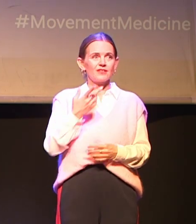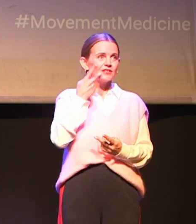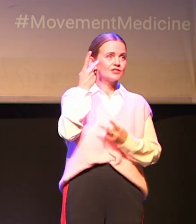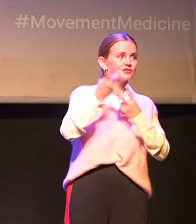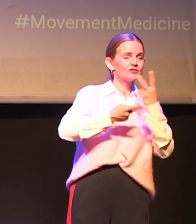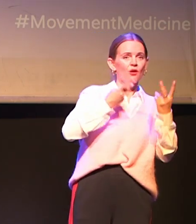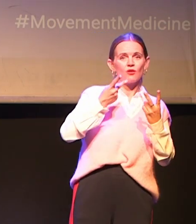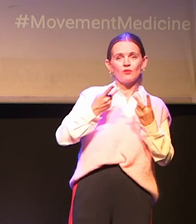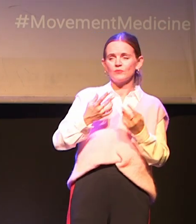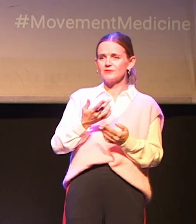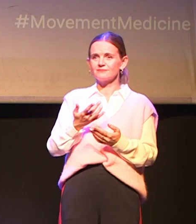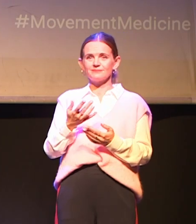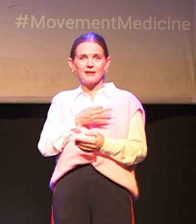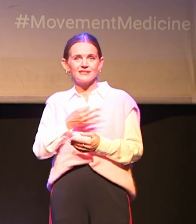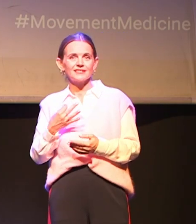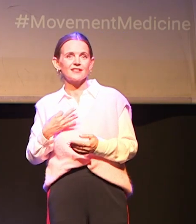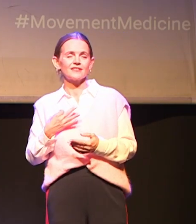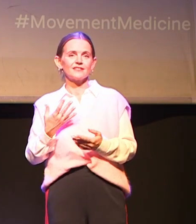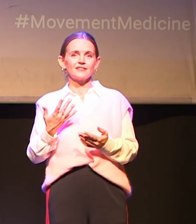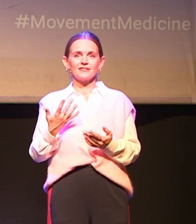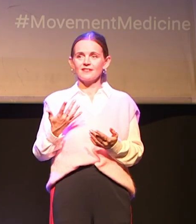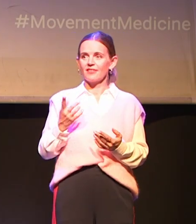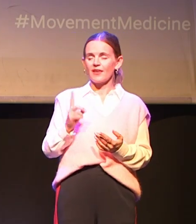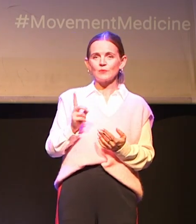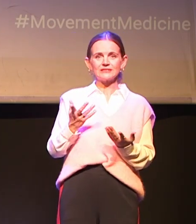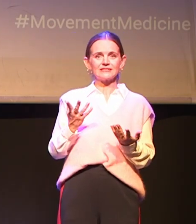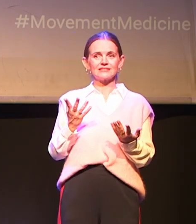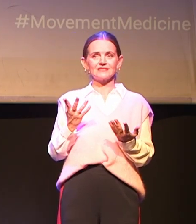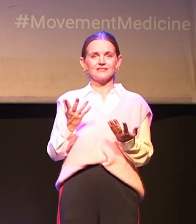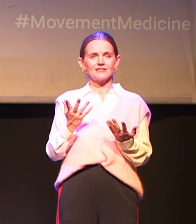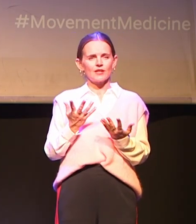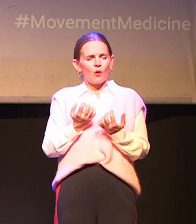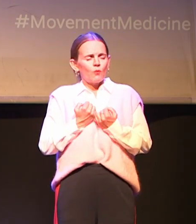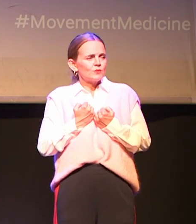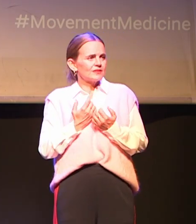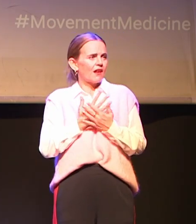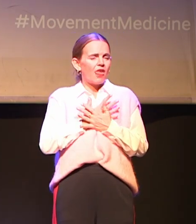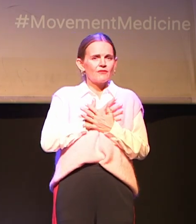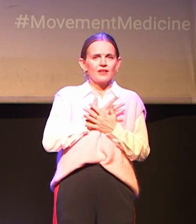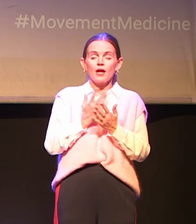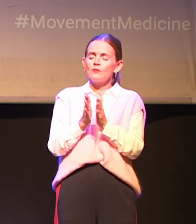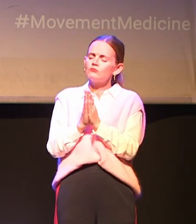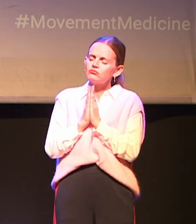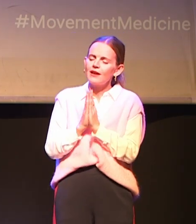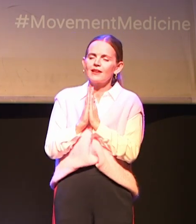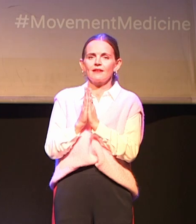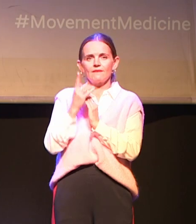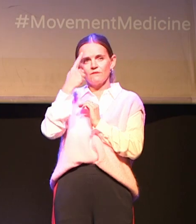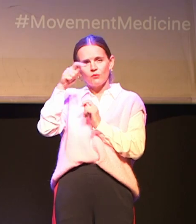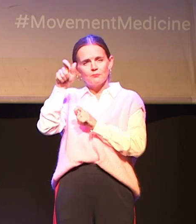shivering, receiving people after conflict and like holding them with loving presence, praying over